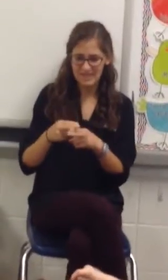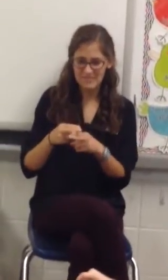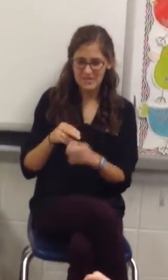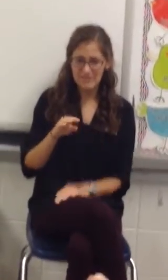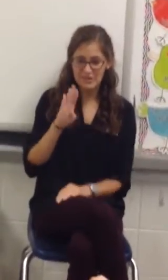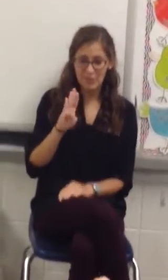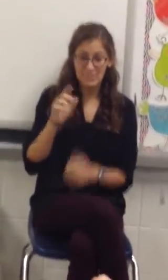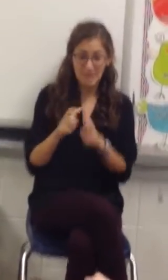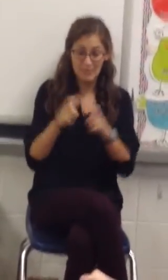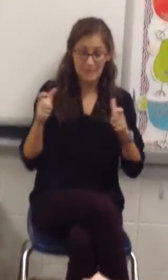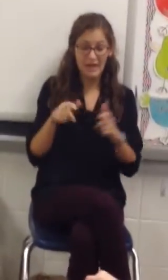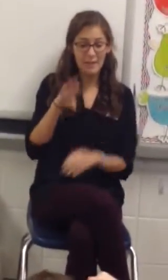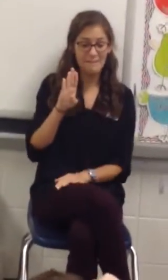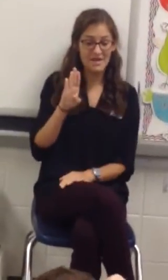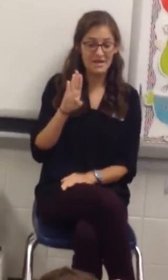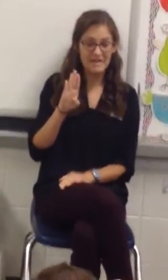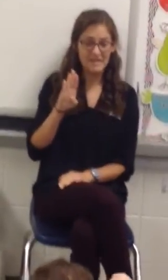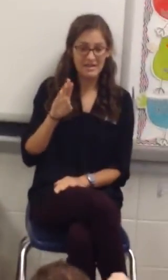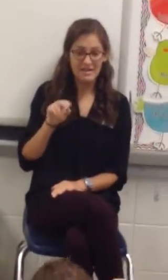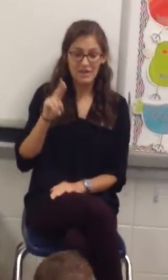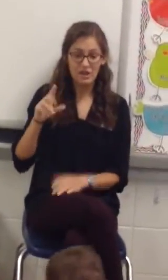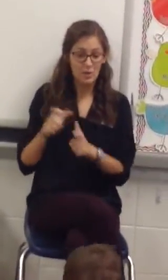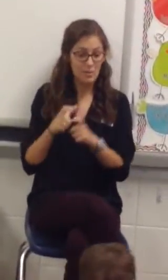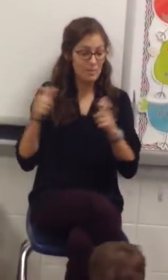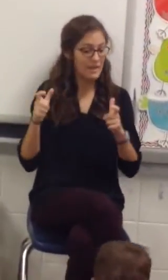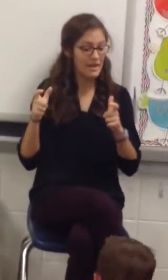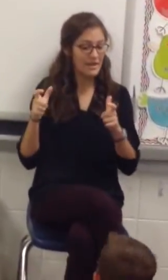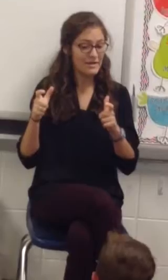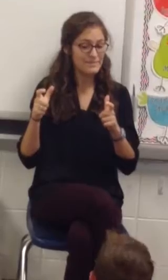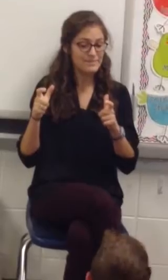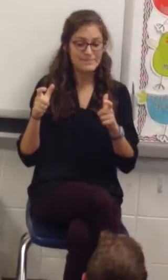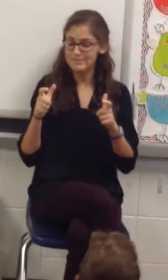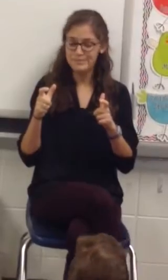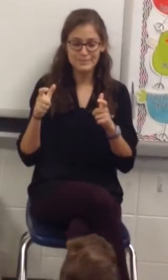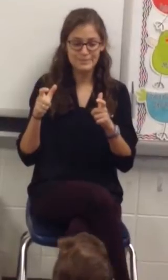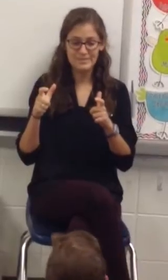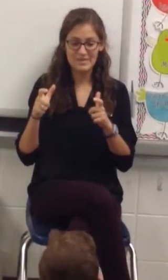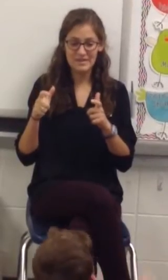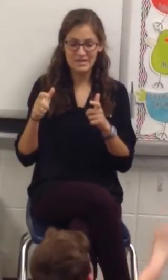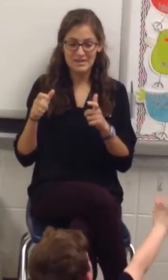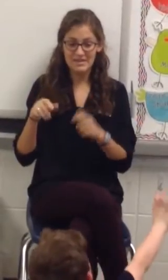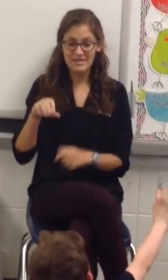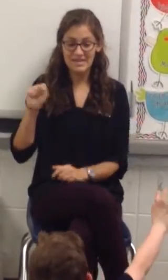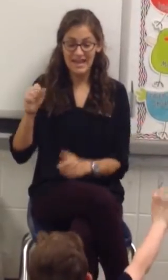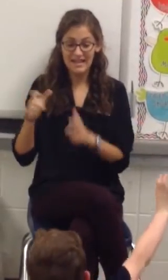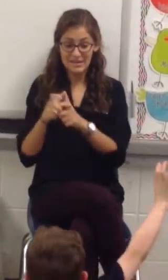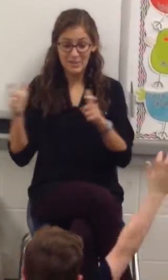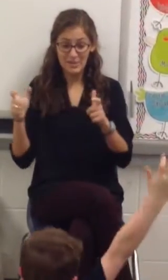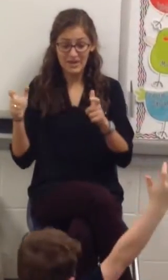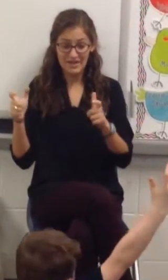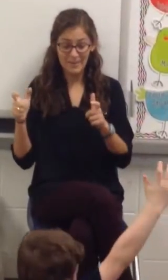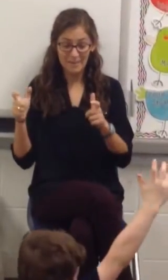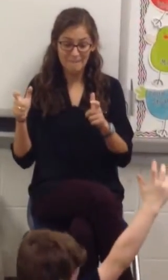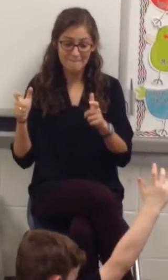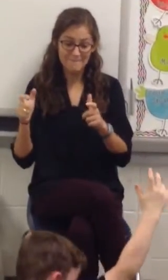No. Does the U need to be capital? Yes. No. Does the S need to be capital? No. So the word